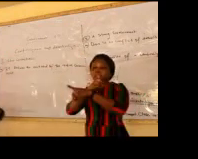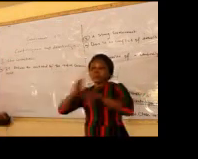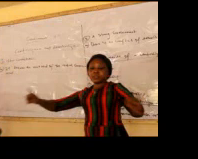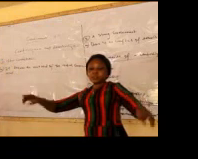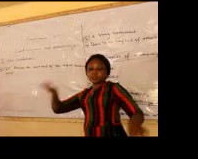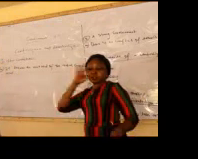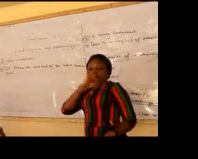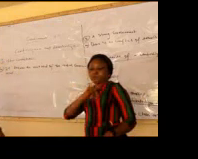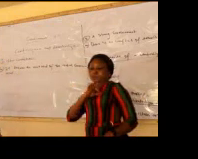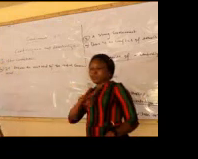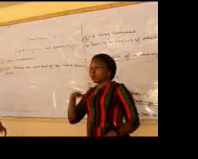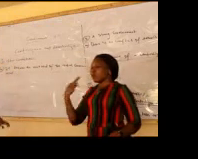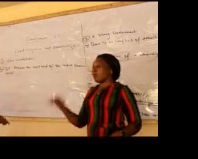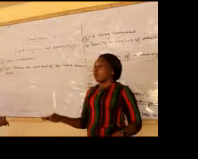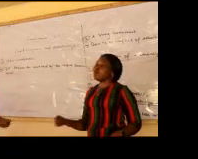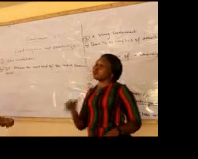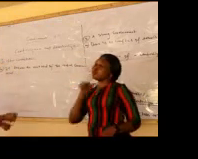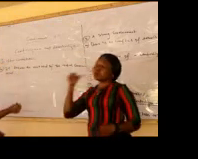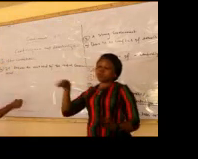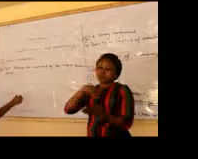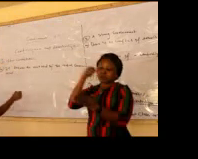demerits or disadvantages of a